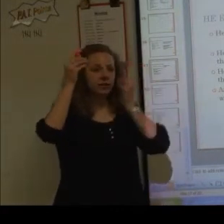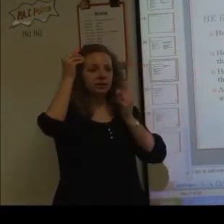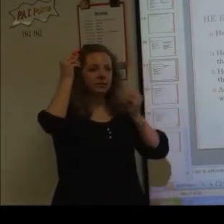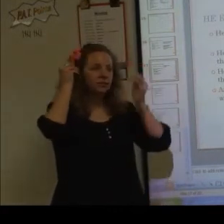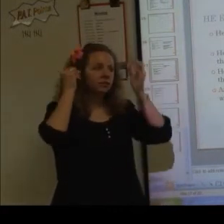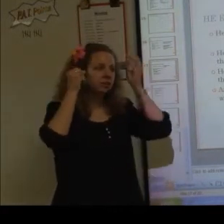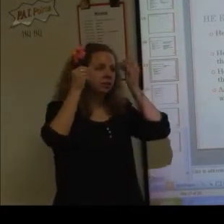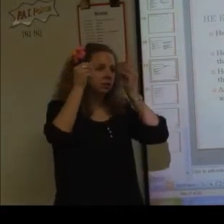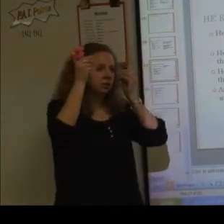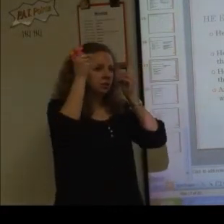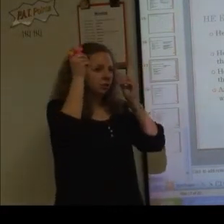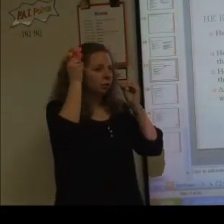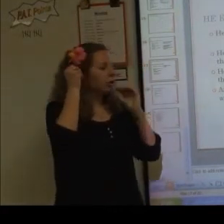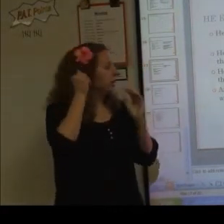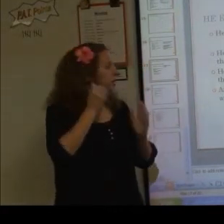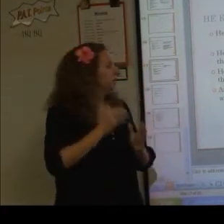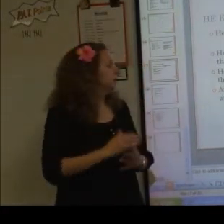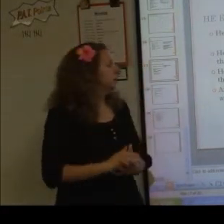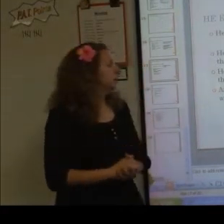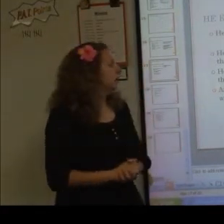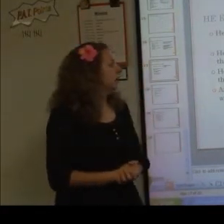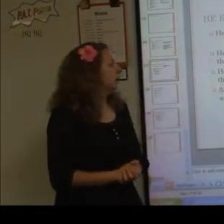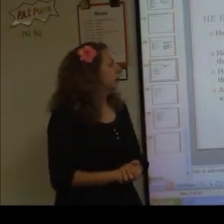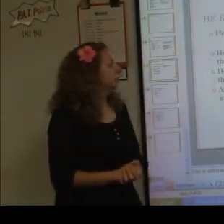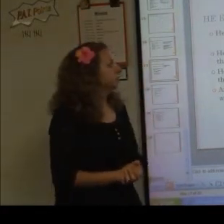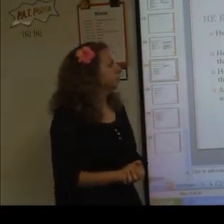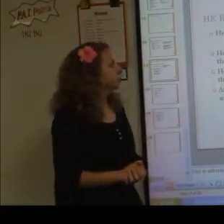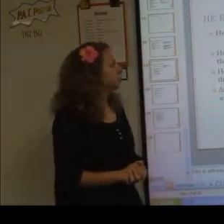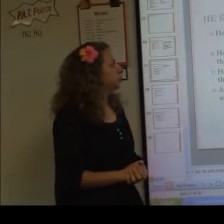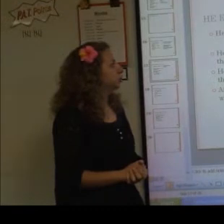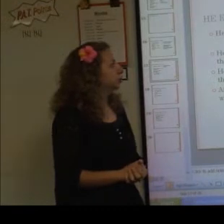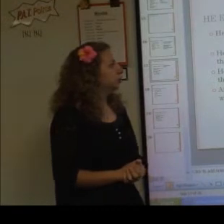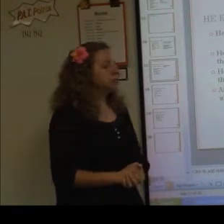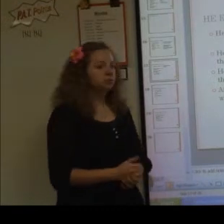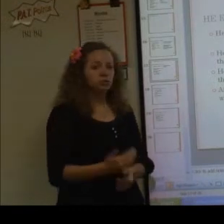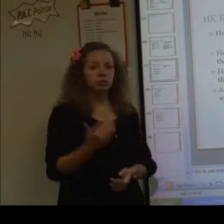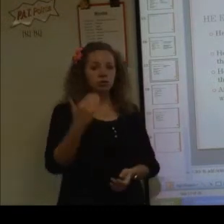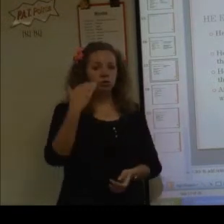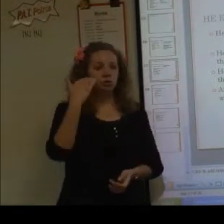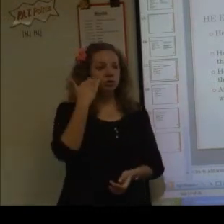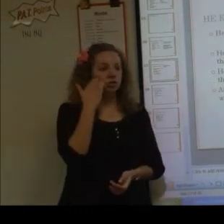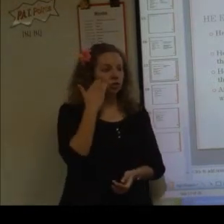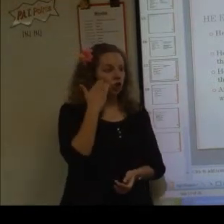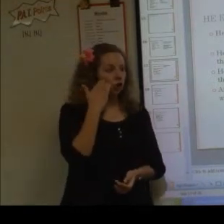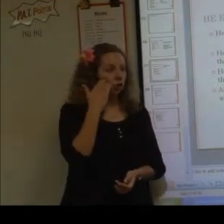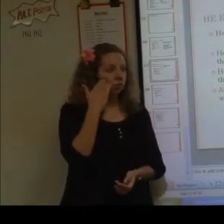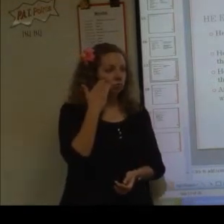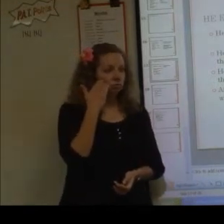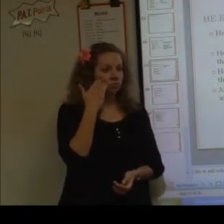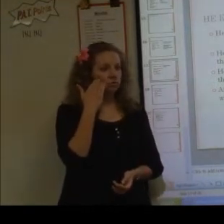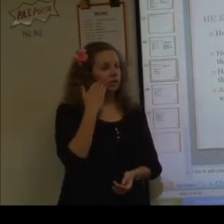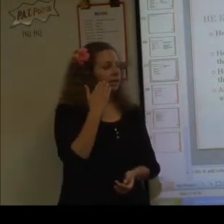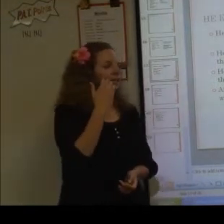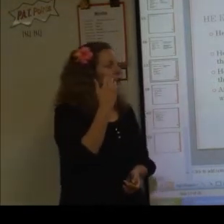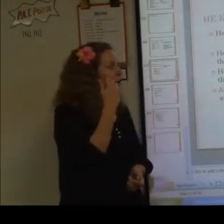way. Or you could do, so this is know, like he